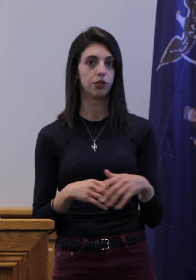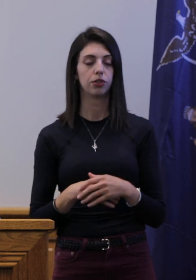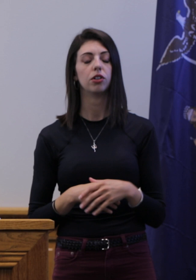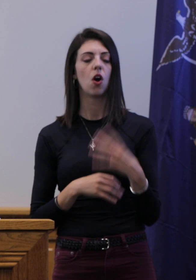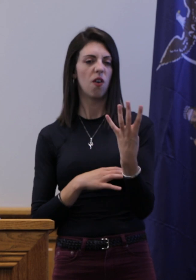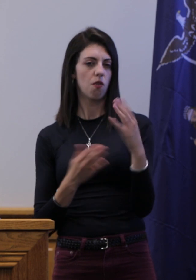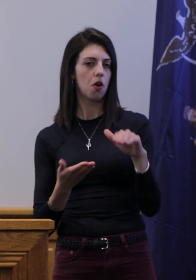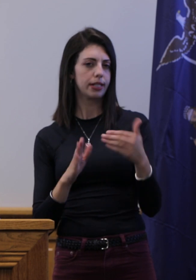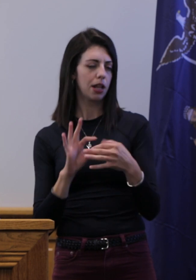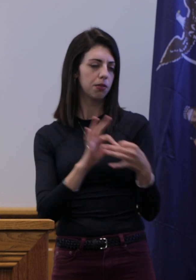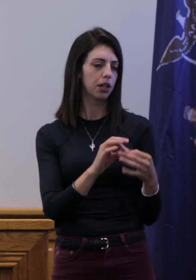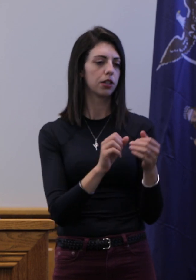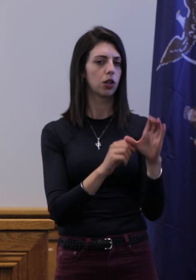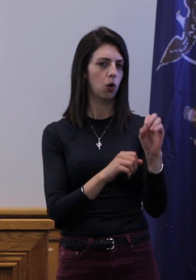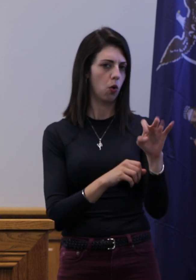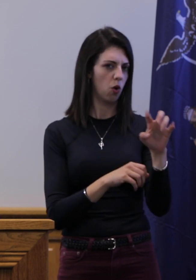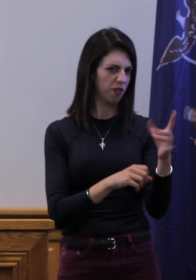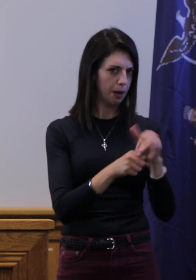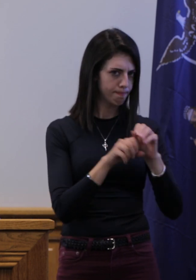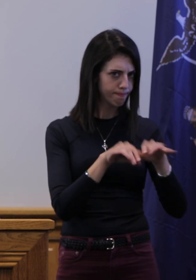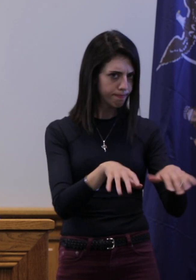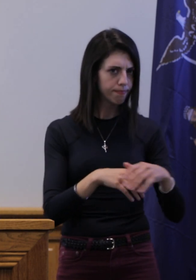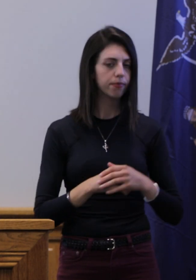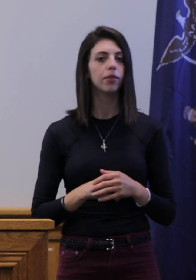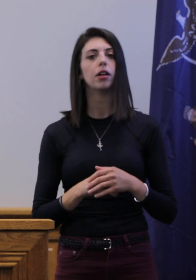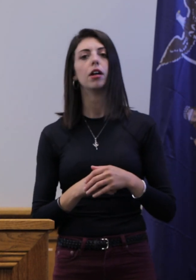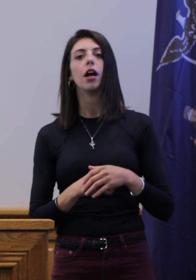4 deaths related to COVID, and we've received